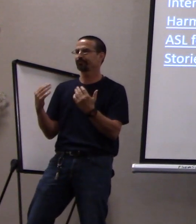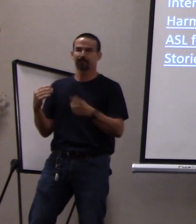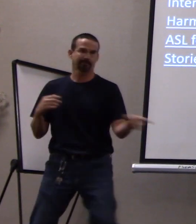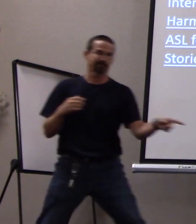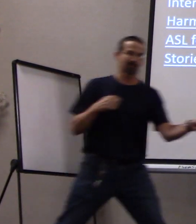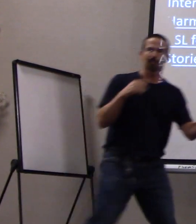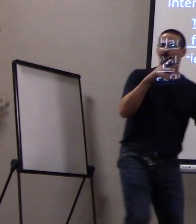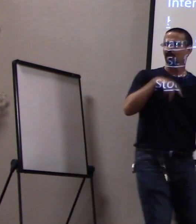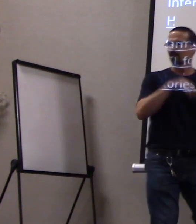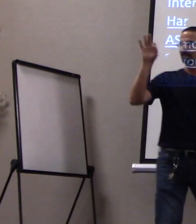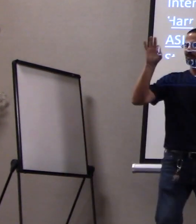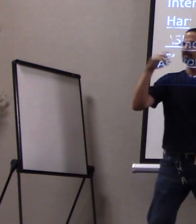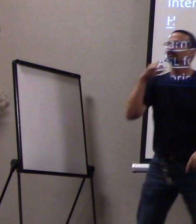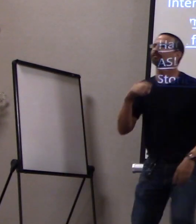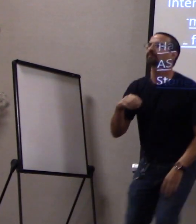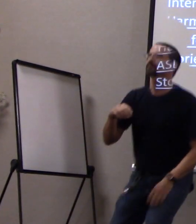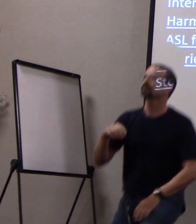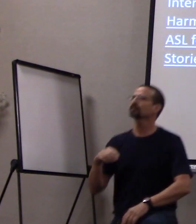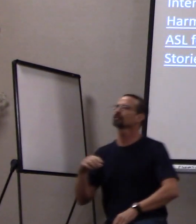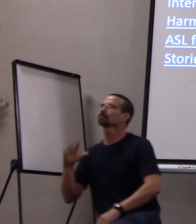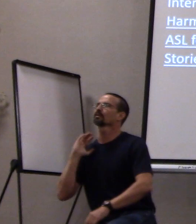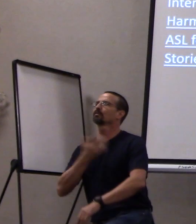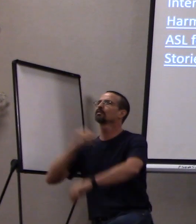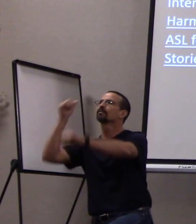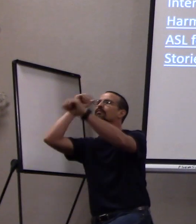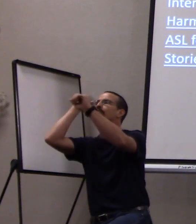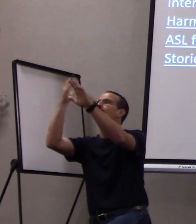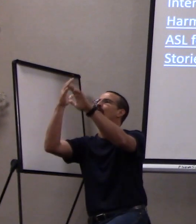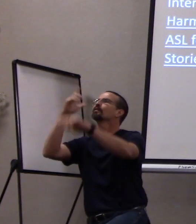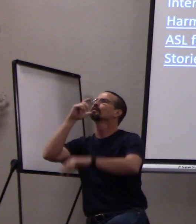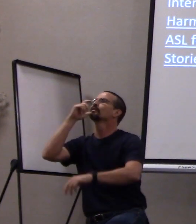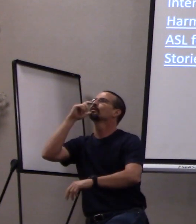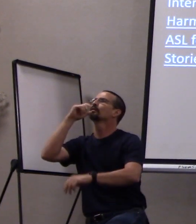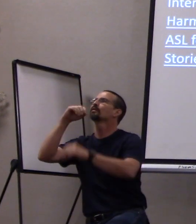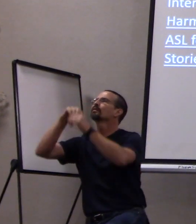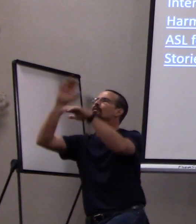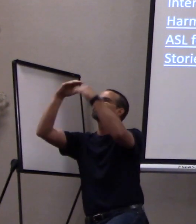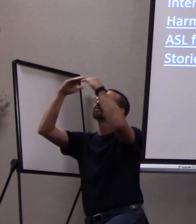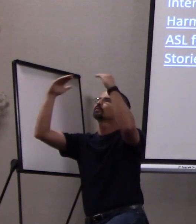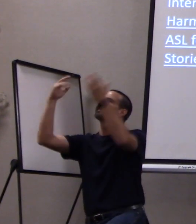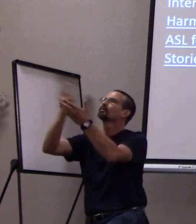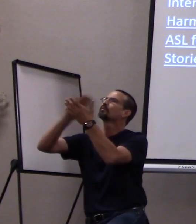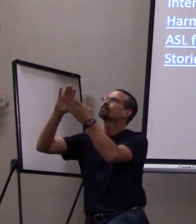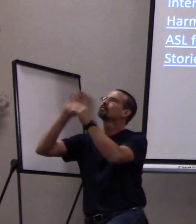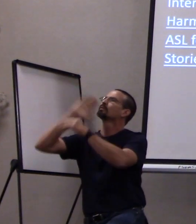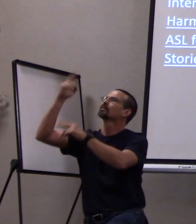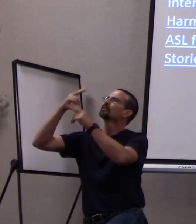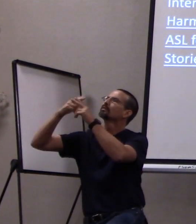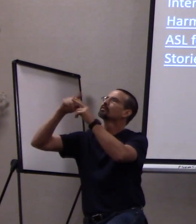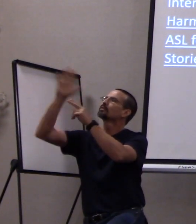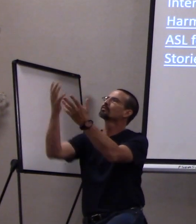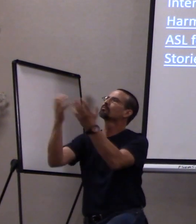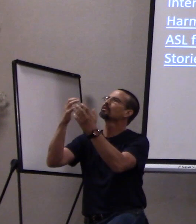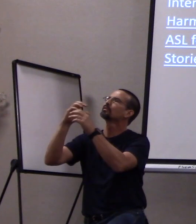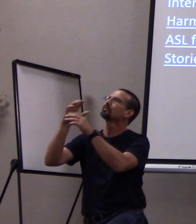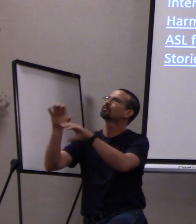make that transition smooth. And maybe the pastor would say, "Our Father, who art in heaven, hallowed be